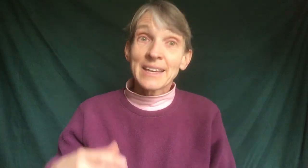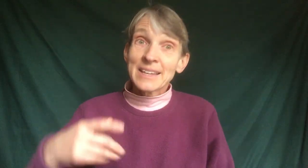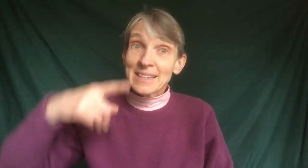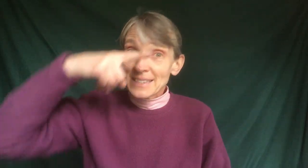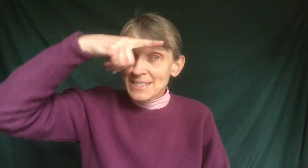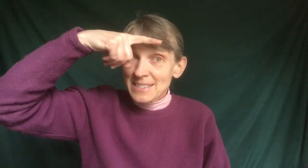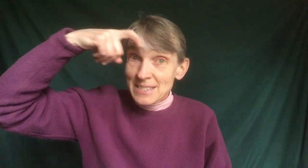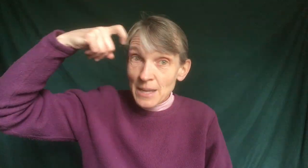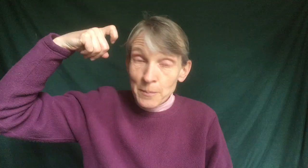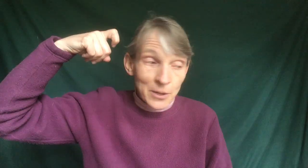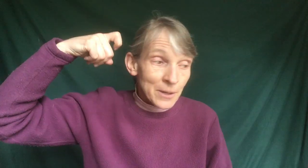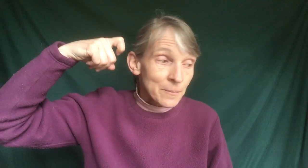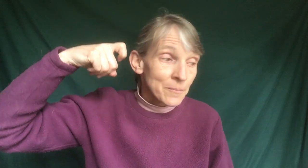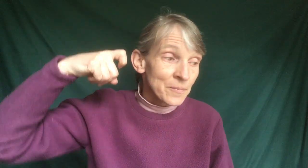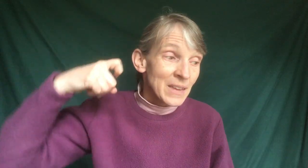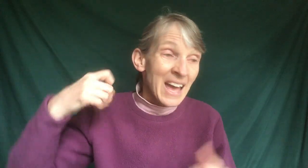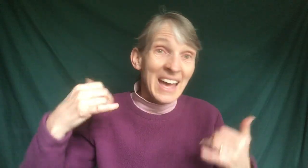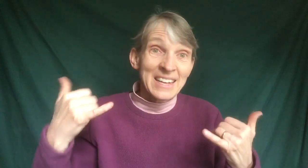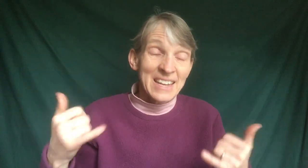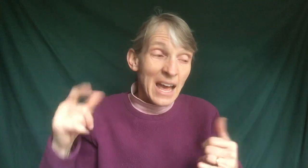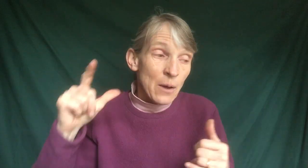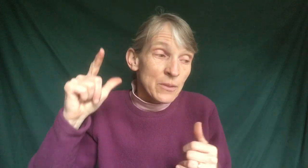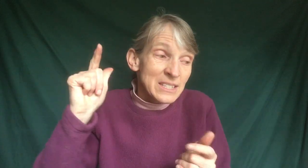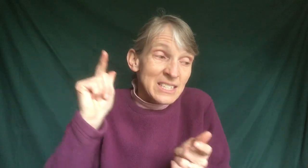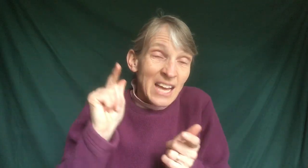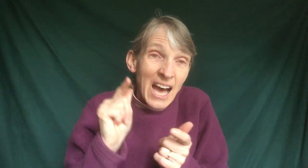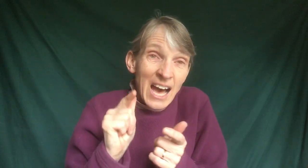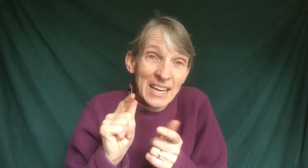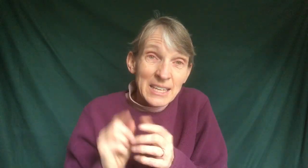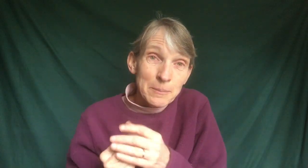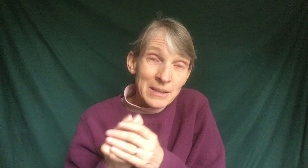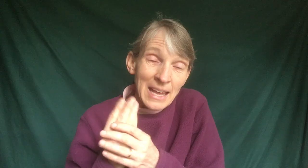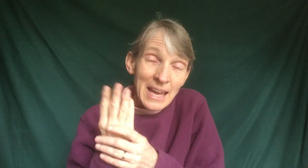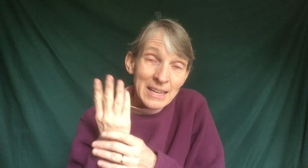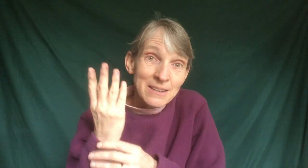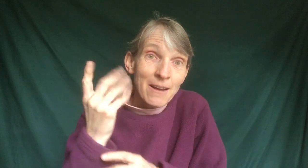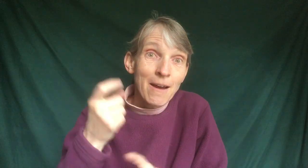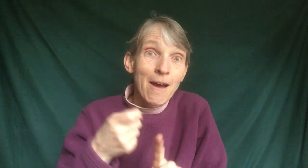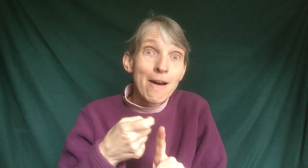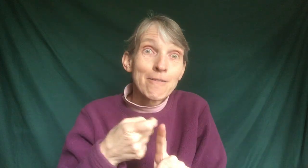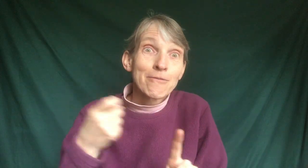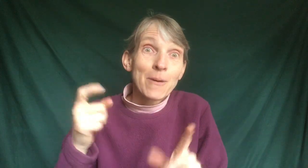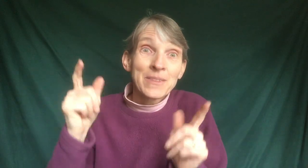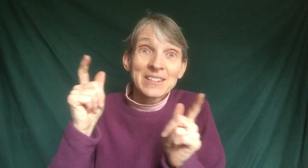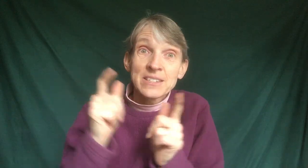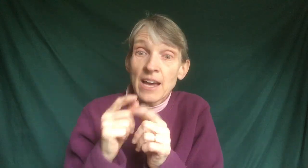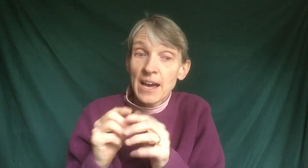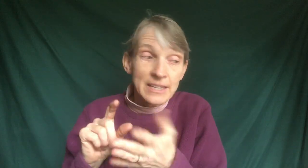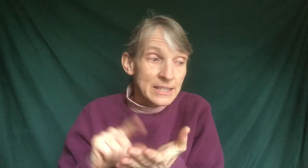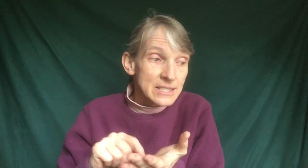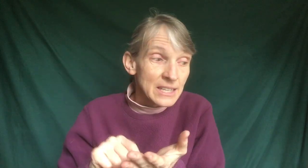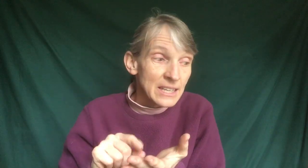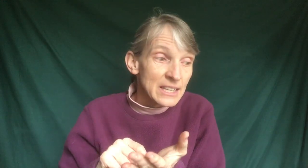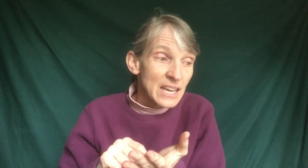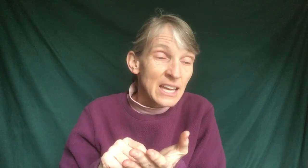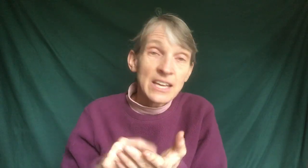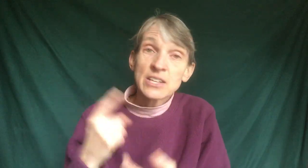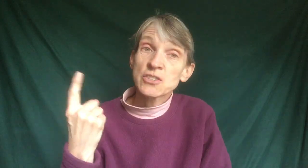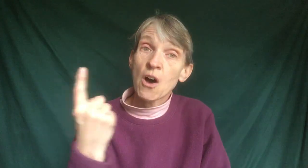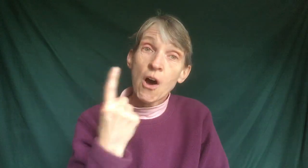It is summer. Now the tiny plant from the tiny seed is